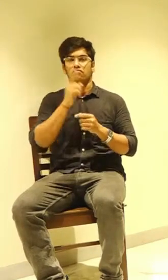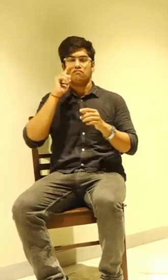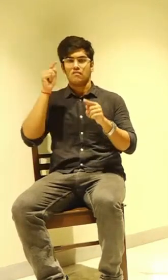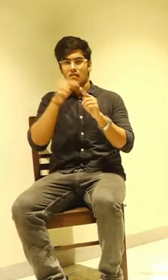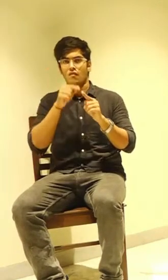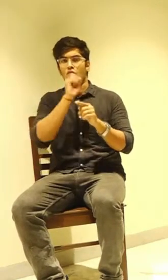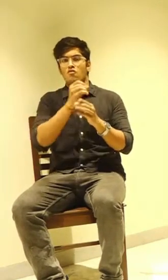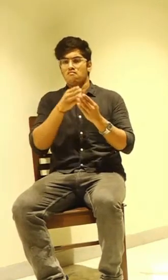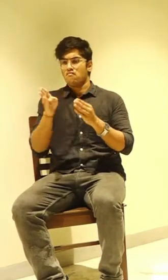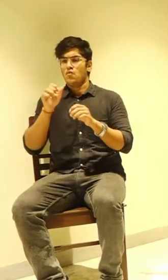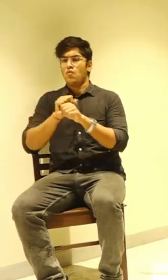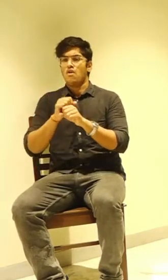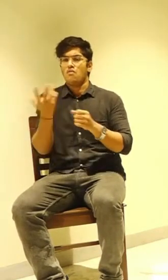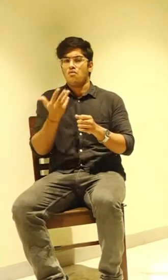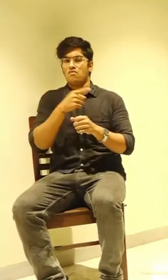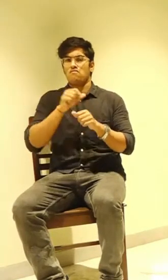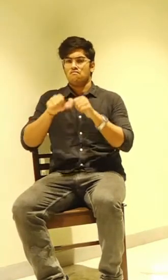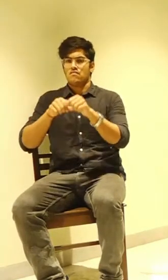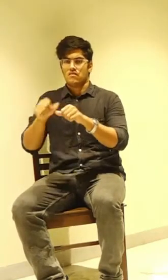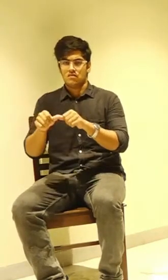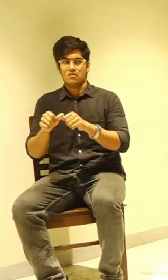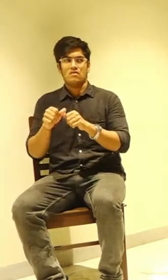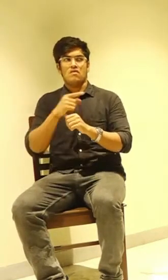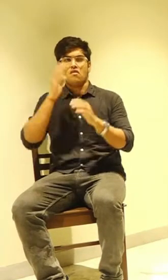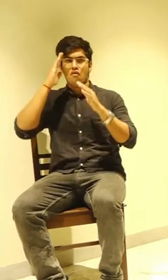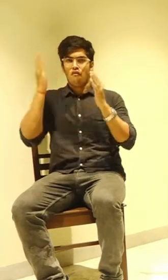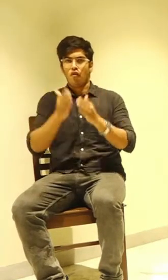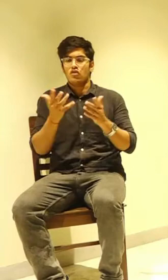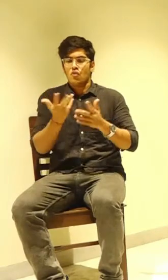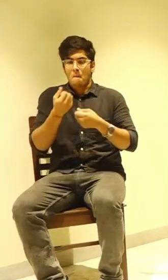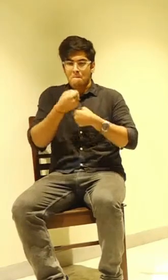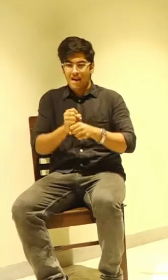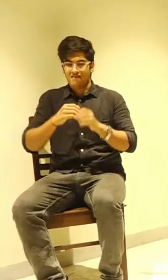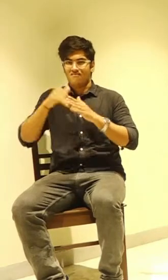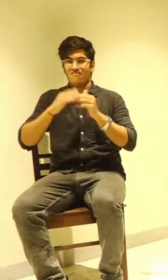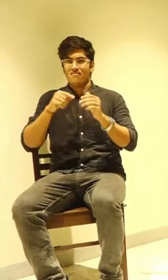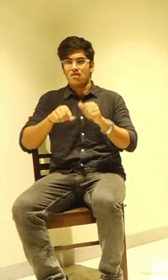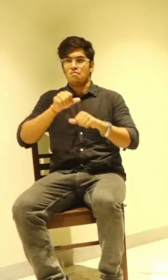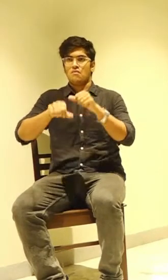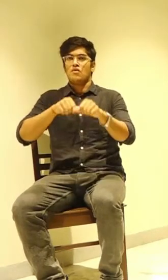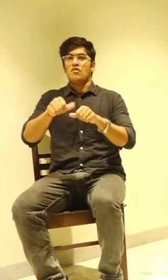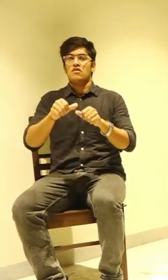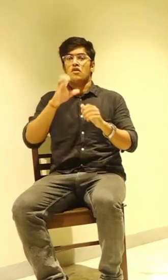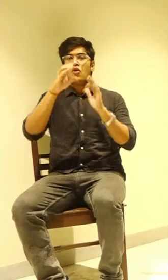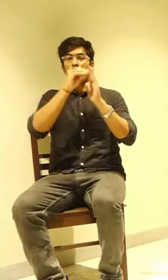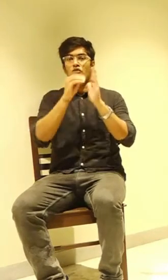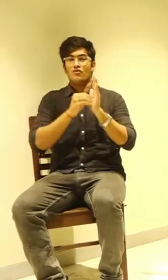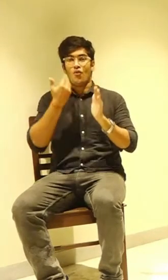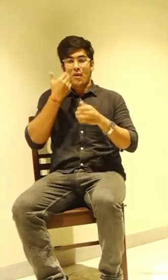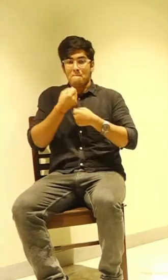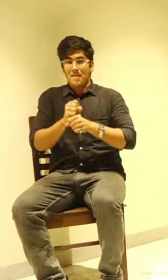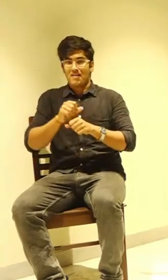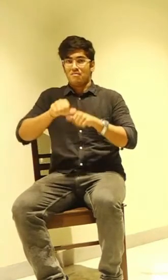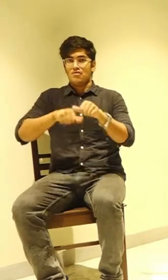did, which is to say a focus on the drafting process at the time that the Constituent Assembly was drafting it, what